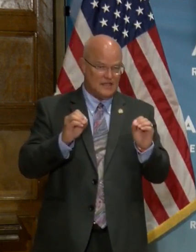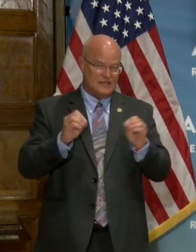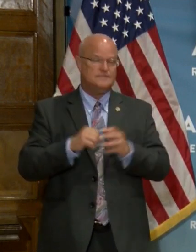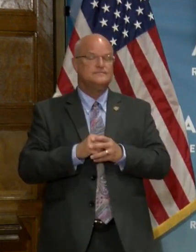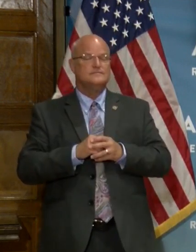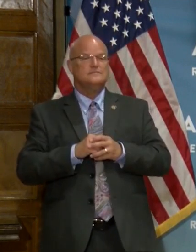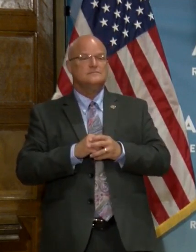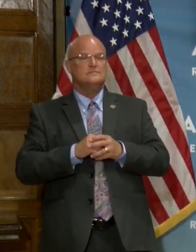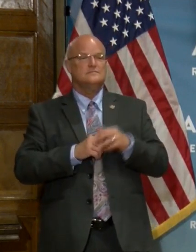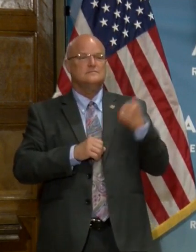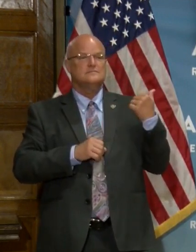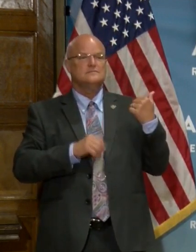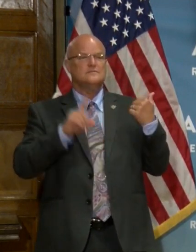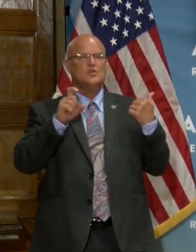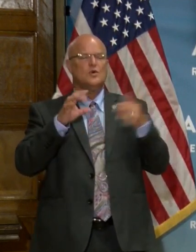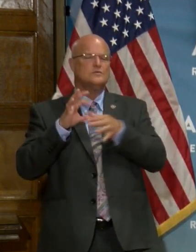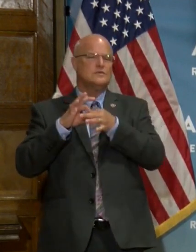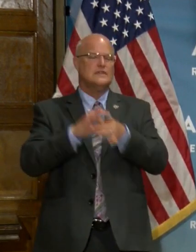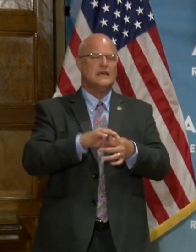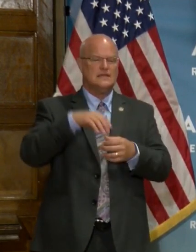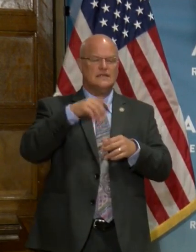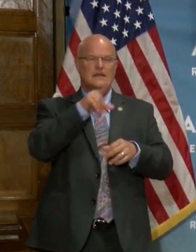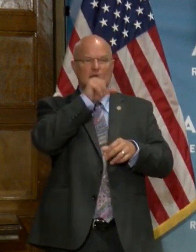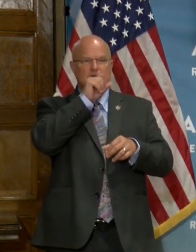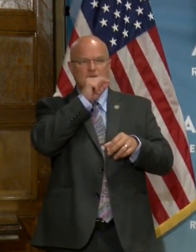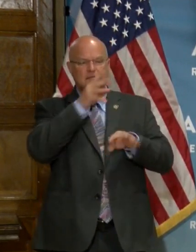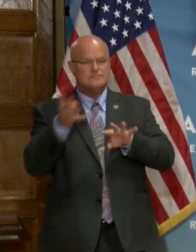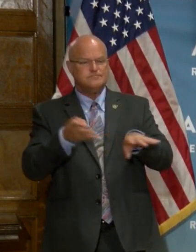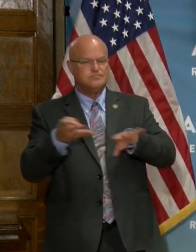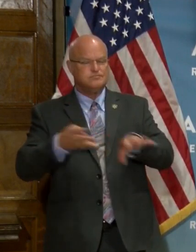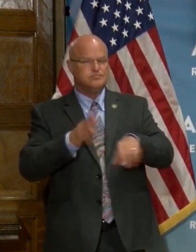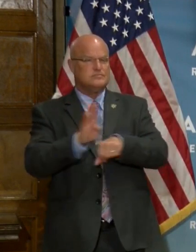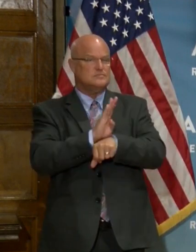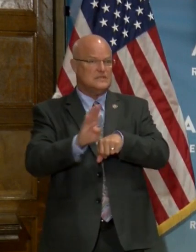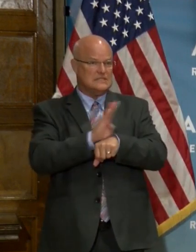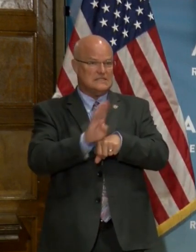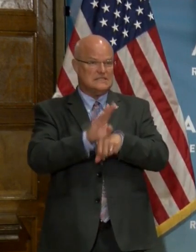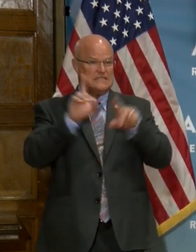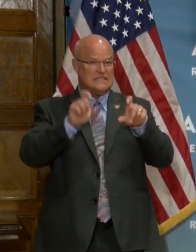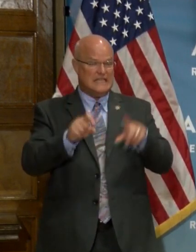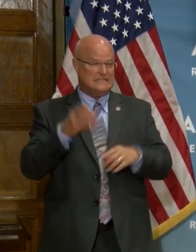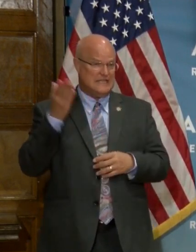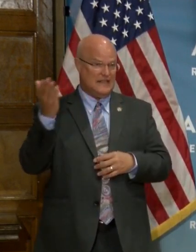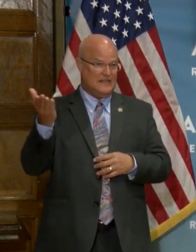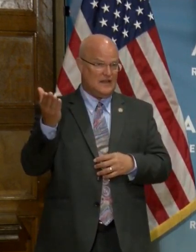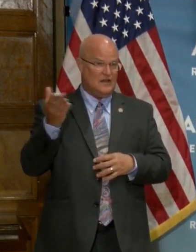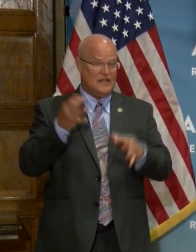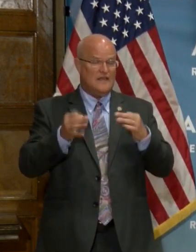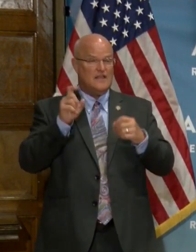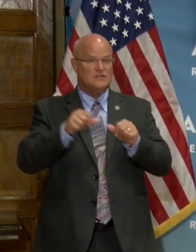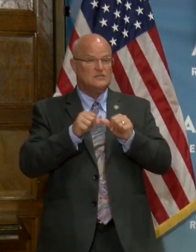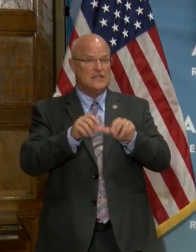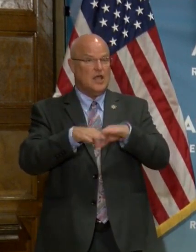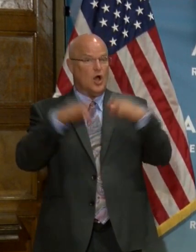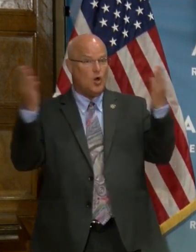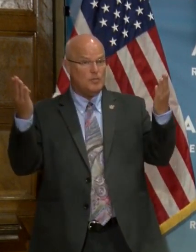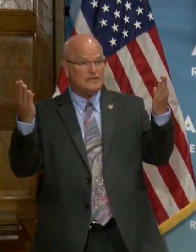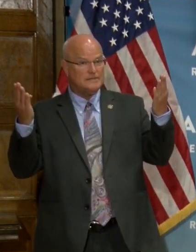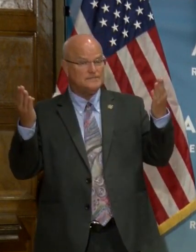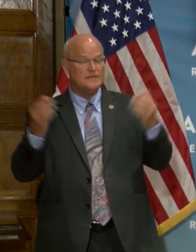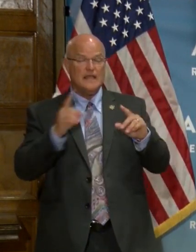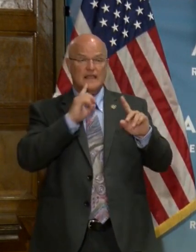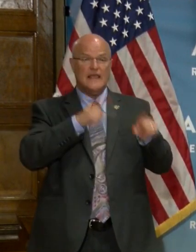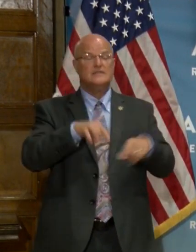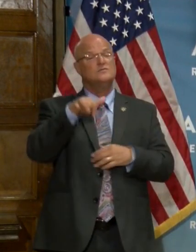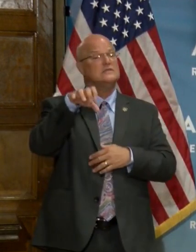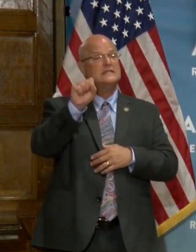Thank you, and the question relates to the poultry facilities and the testing that's being done there and whether they should remain open, and the